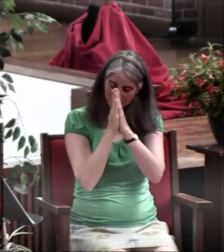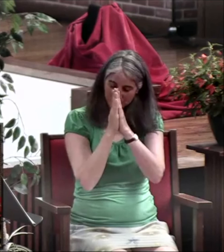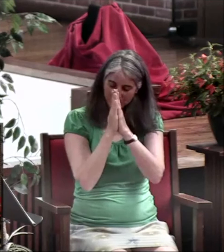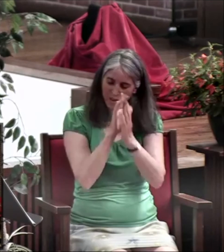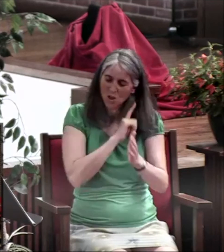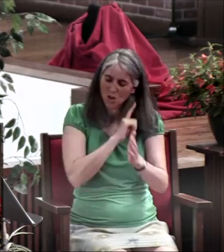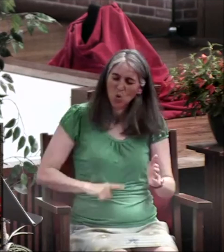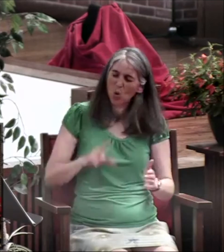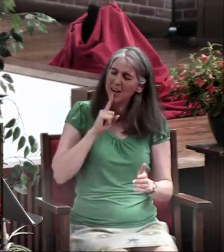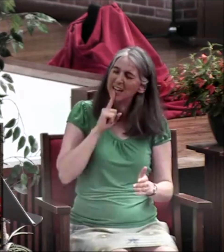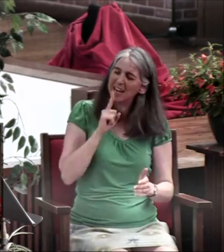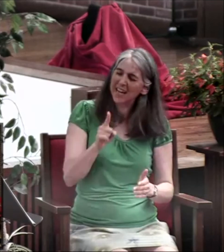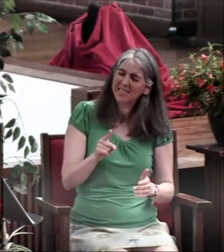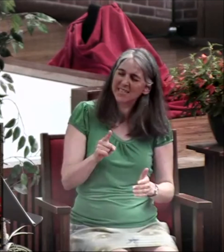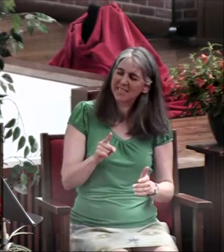Lord, it is